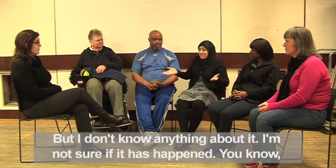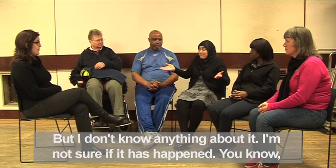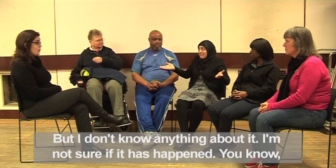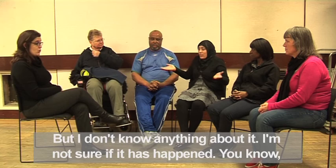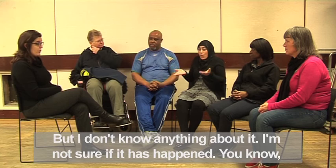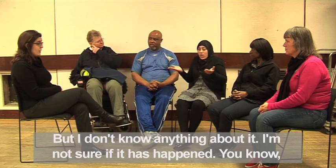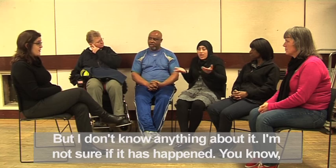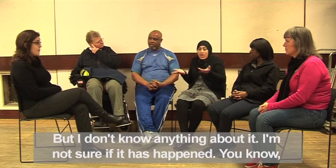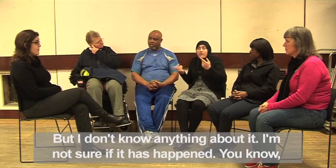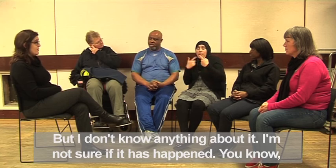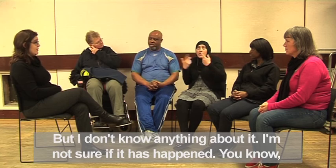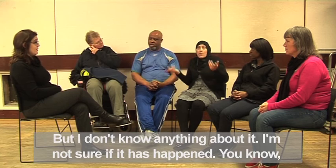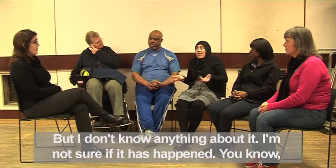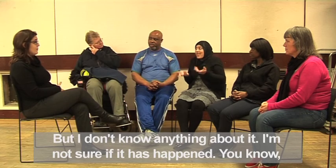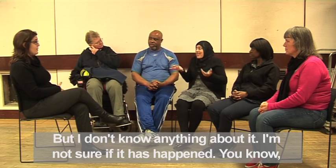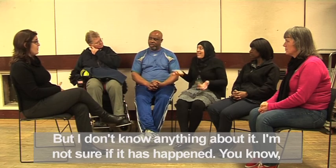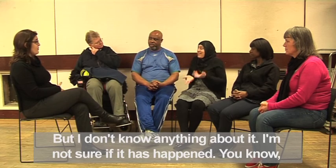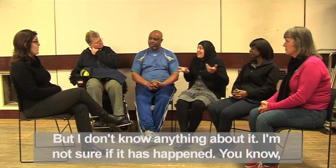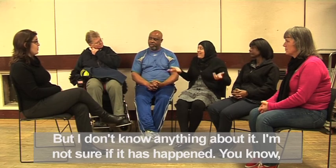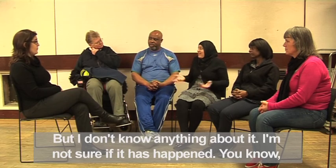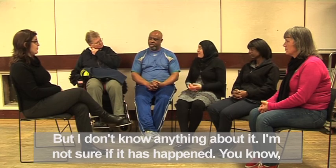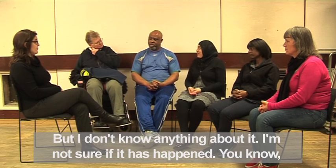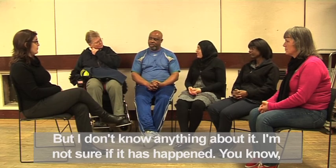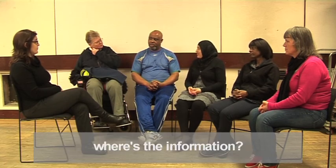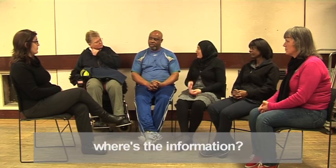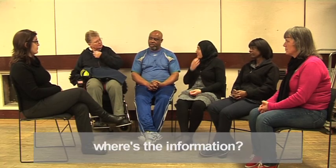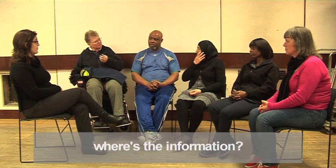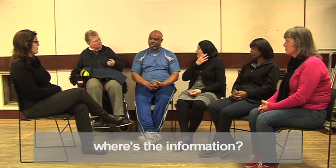I'm not sure if it has happened, you know, where's the information? Yeah. So,